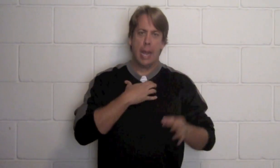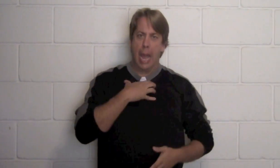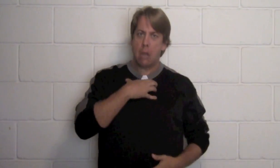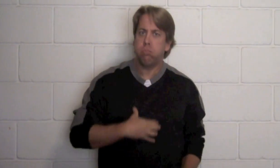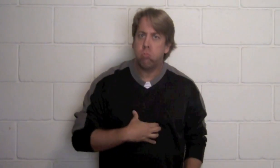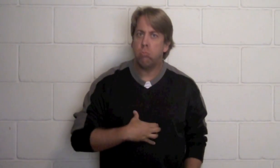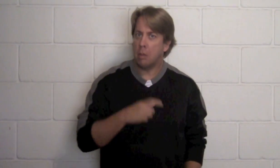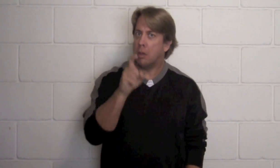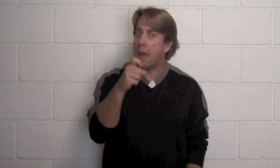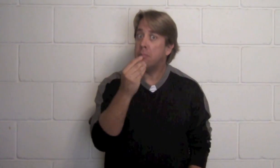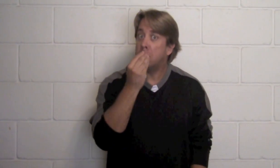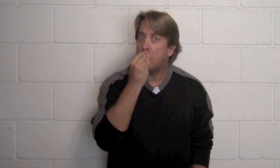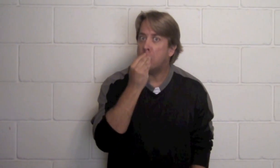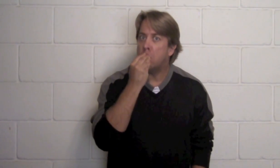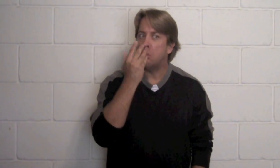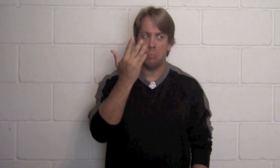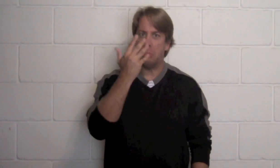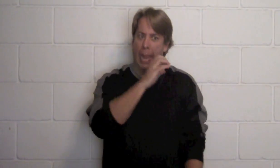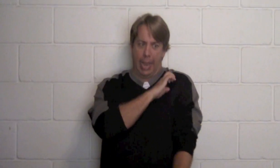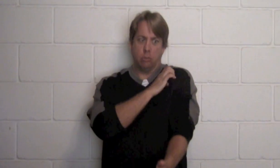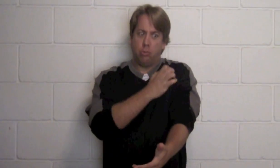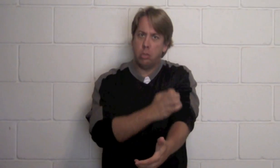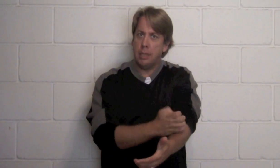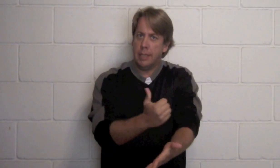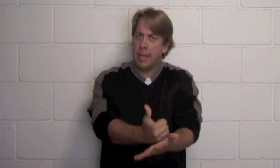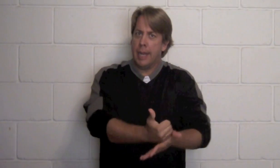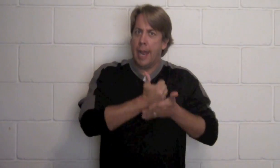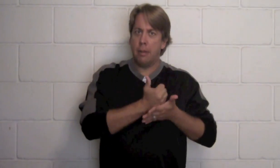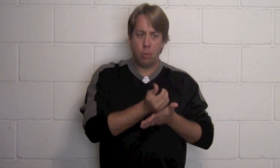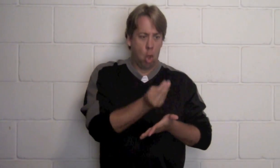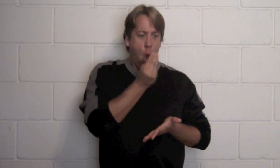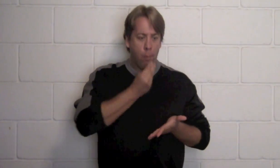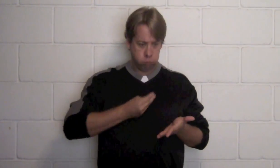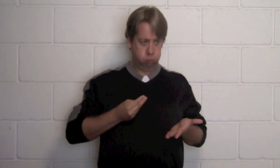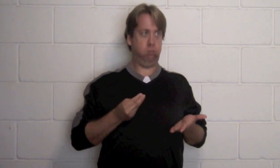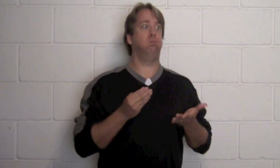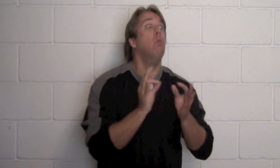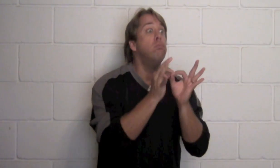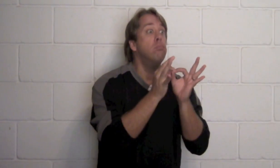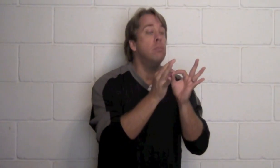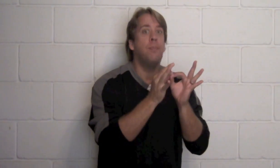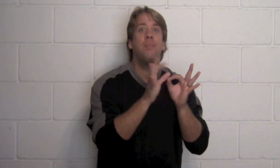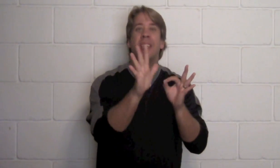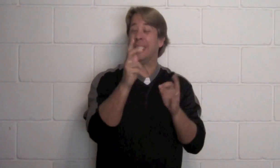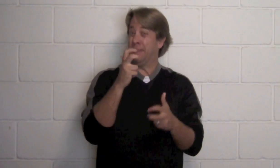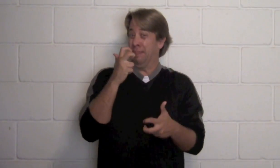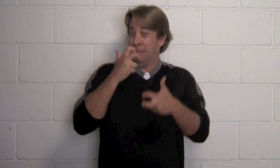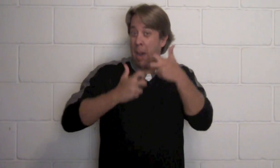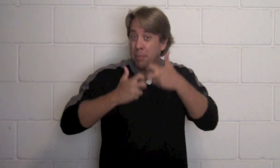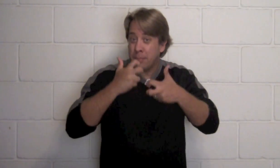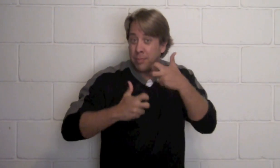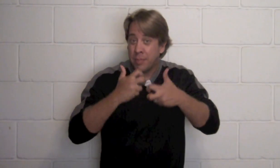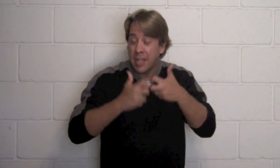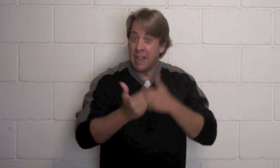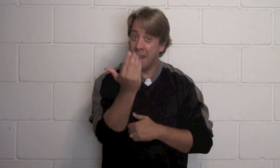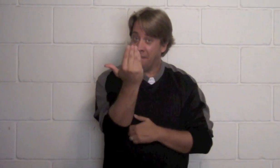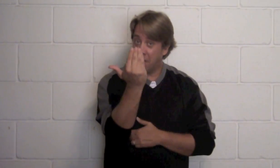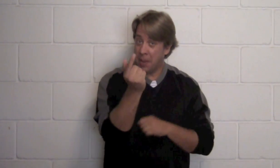But interpreters got to eat. They have to have energy to help them interpret all day. But the problem